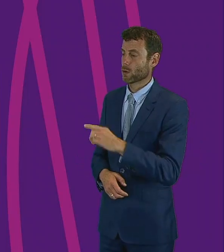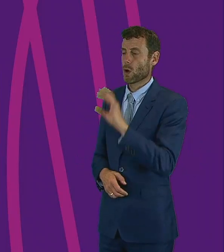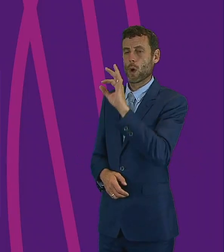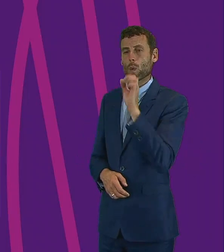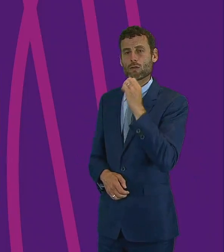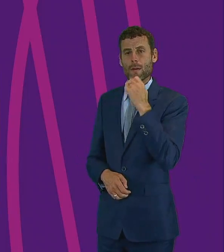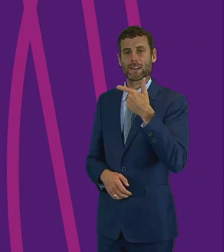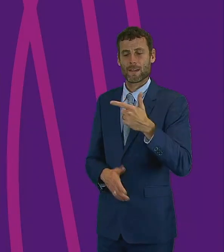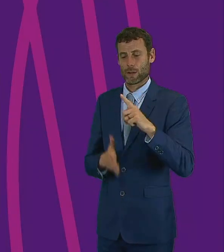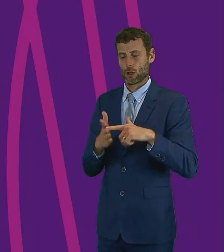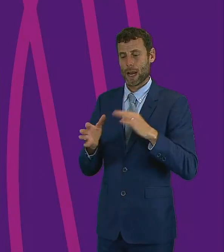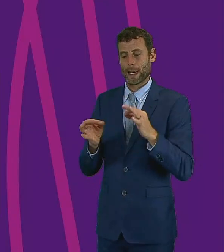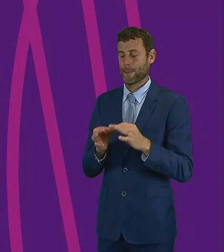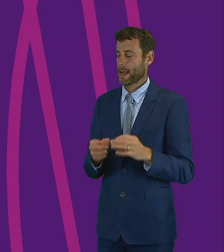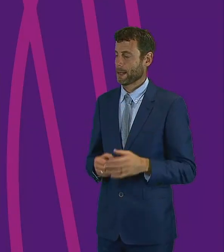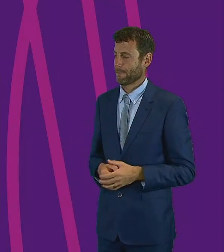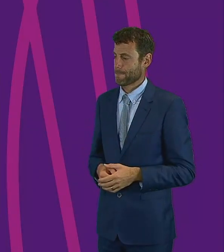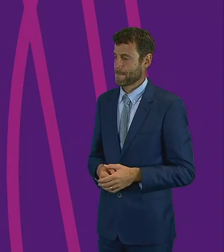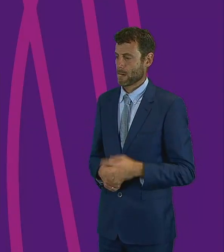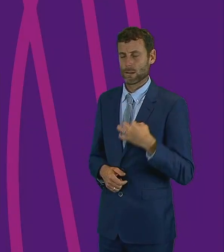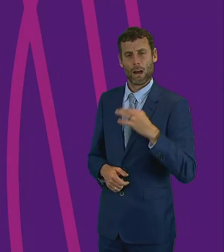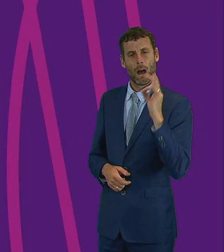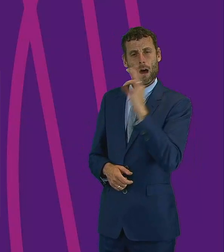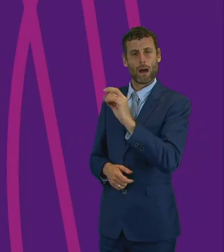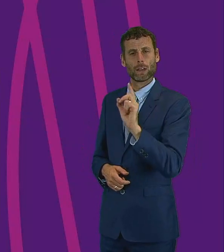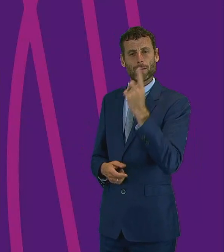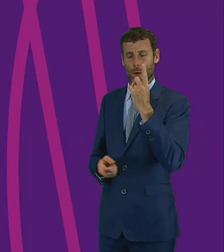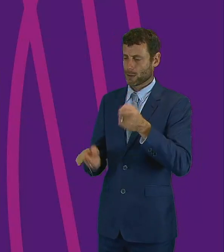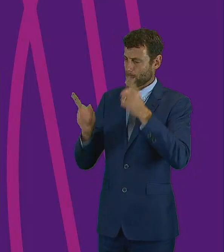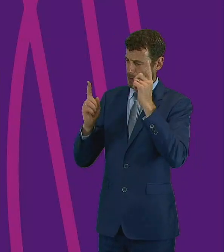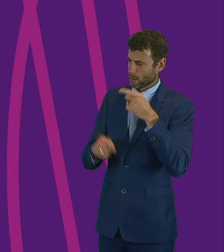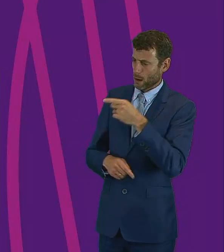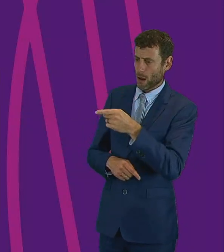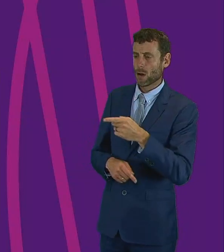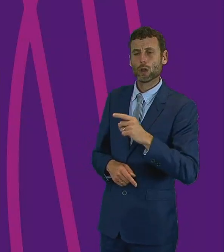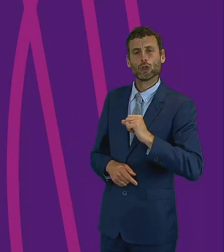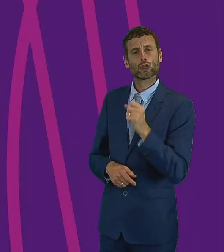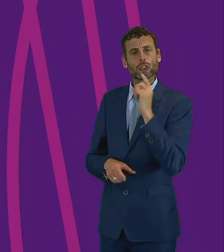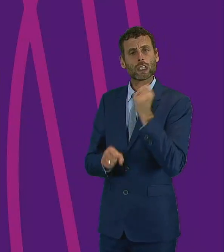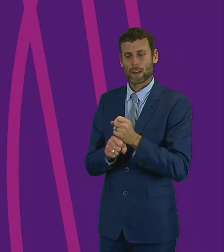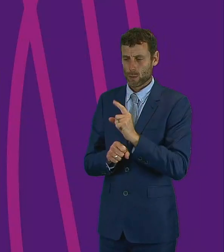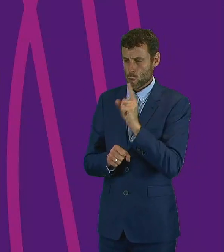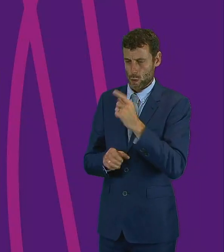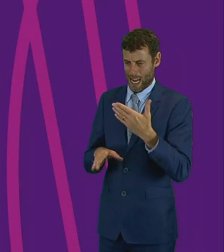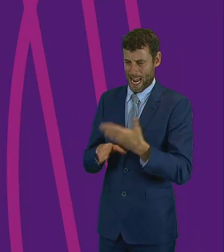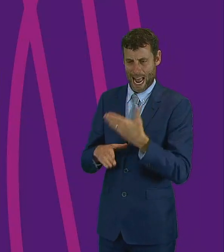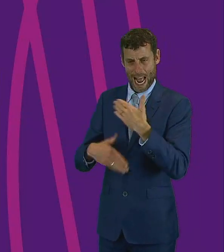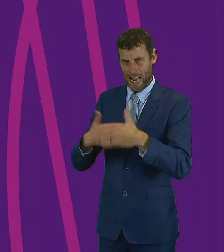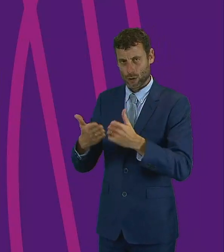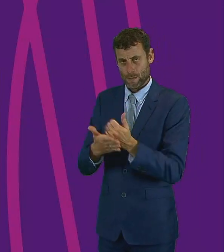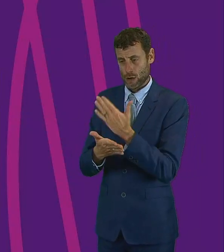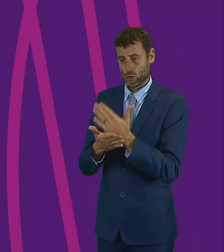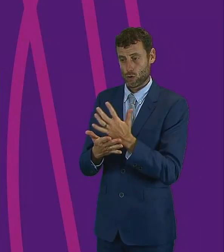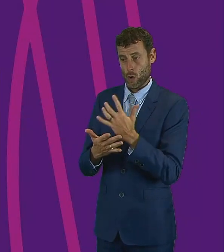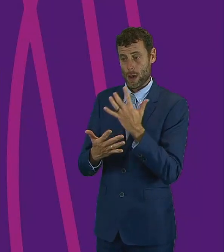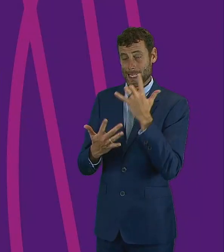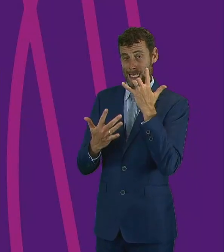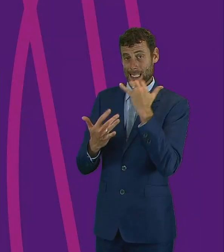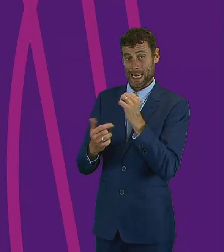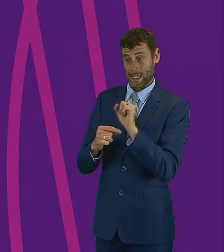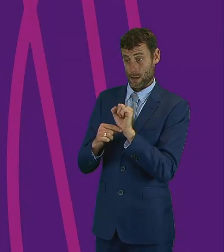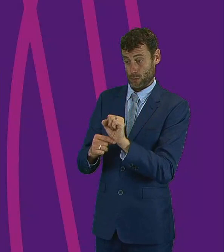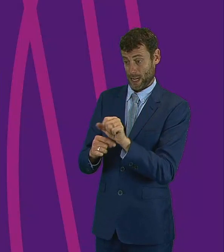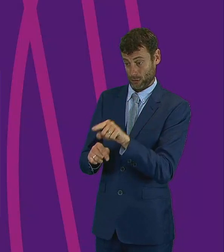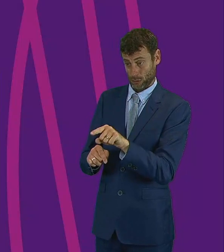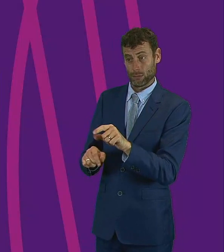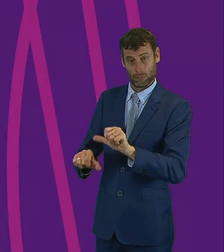Bailey. To ask the First Minister what action the Scottish Government is taking to ensure that the Test and Protect system is functioning